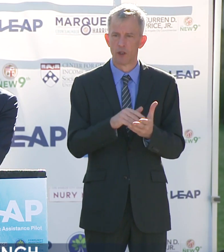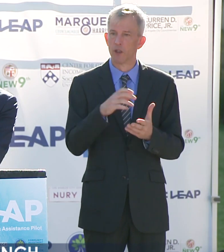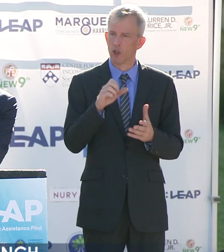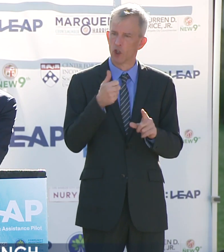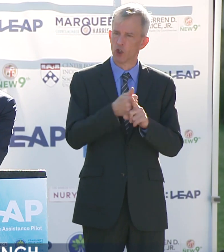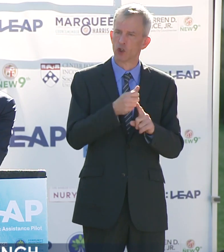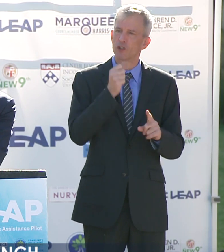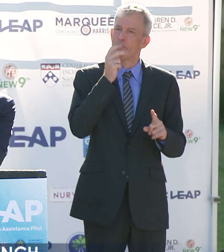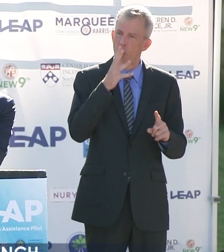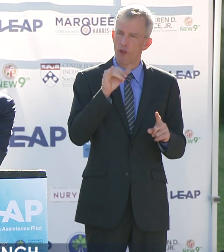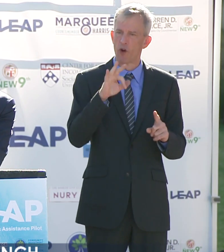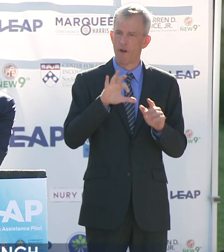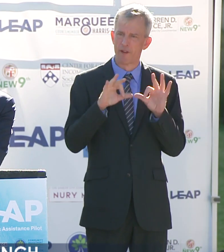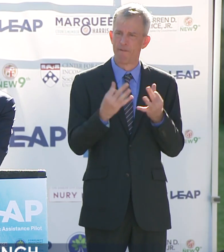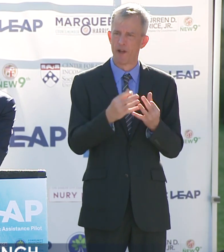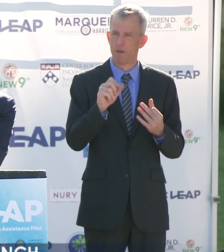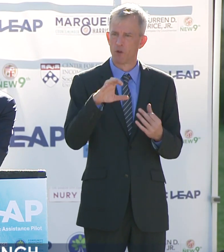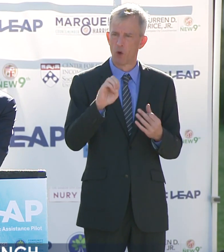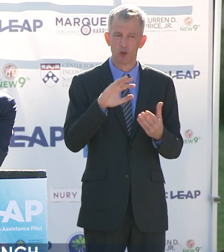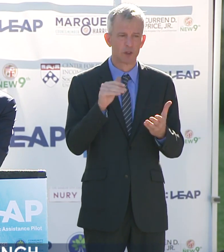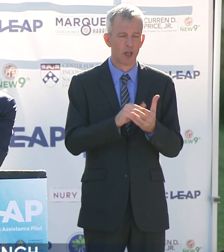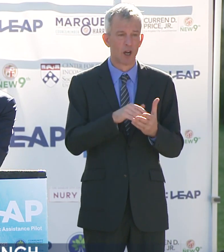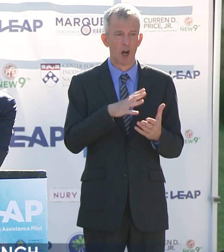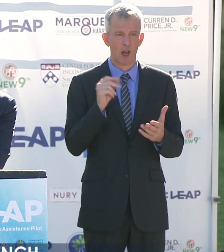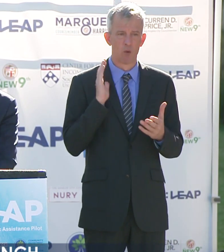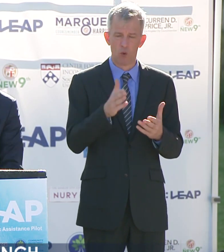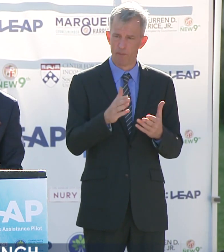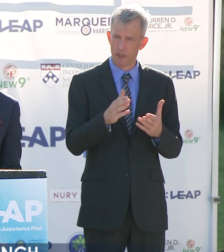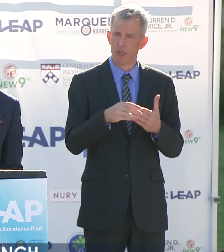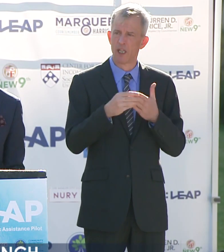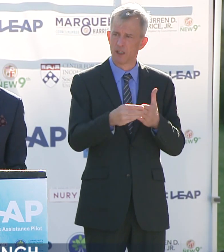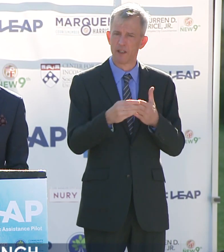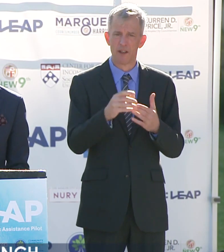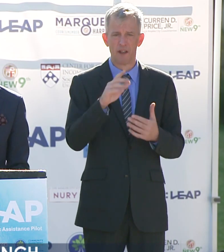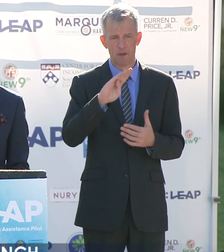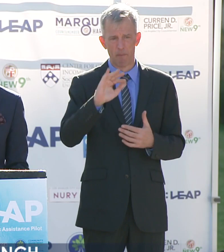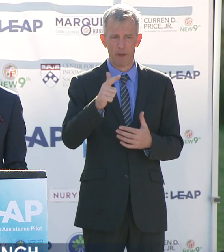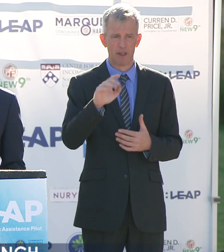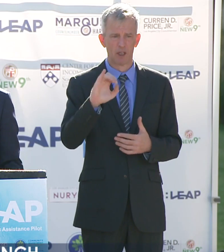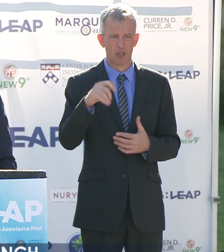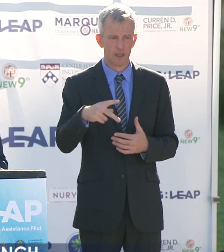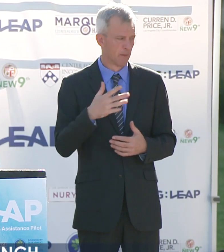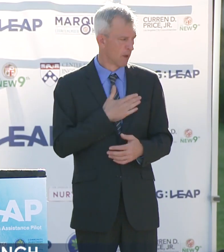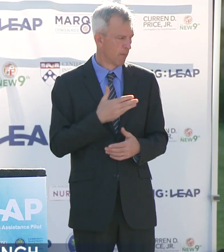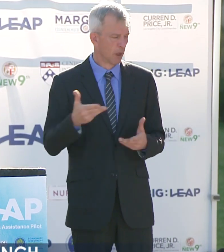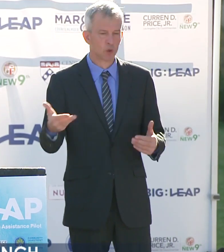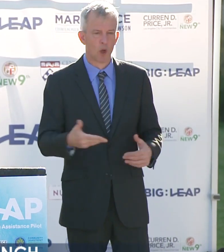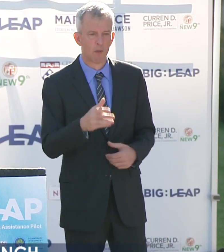doer, and we're so proud she will be the field marshal for the Big Leap Forward. Please welcome Abigail Marquez.